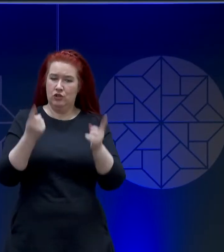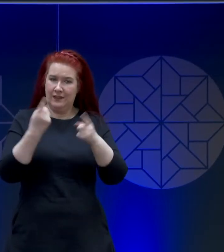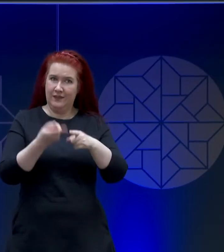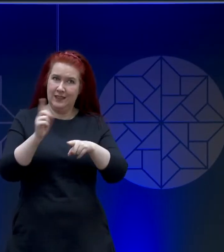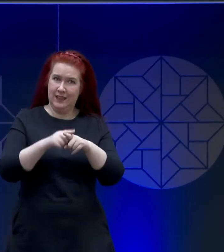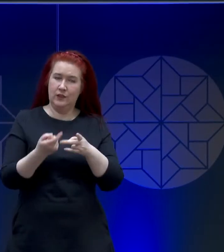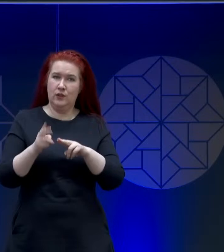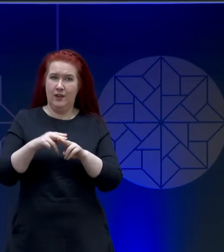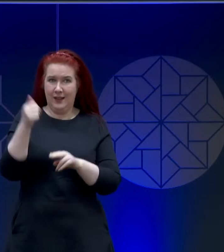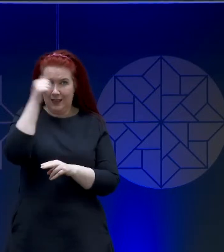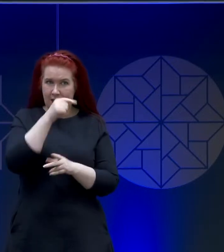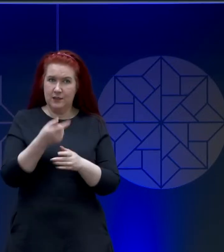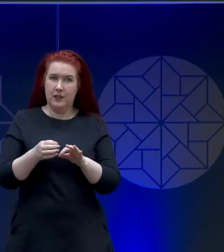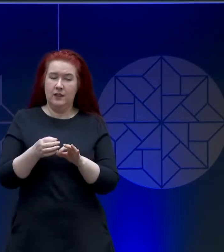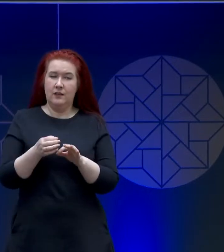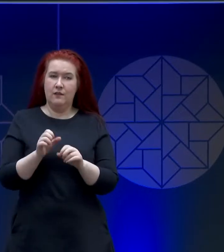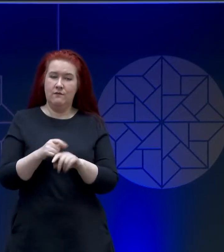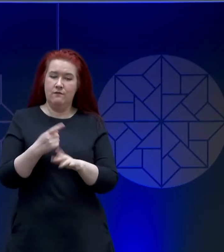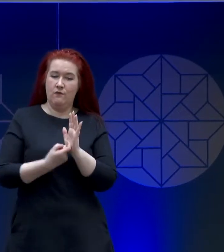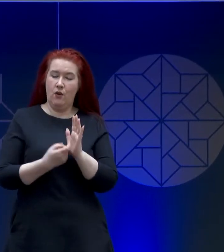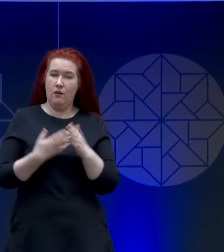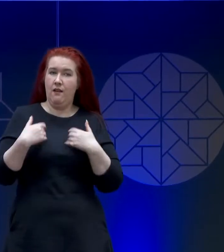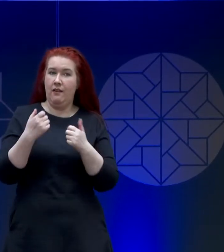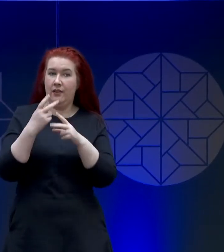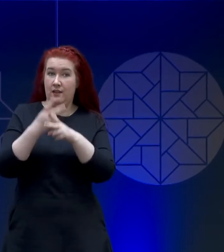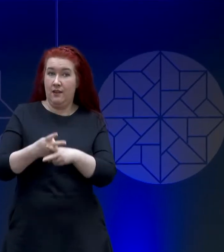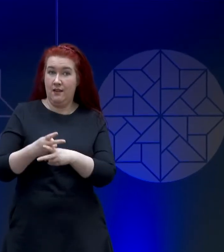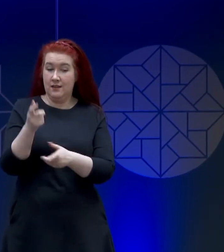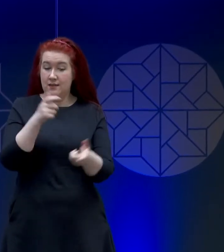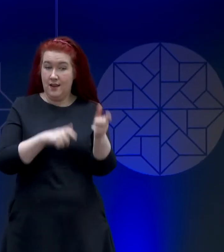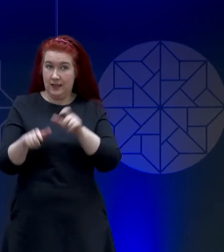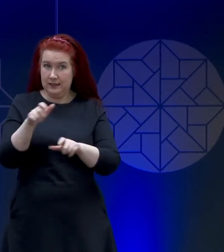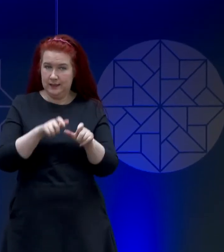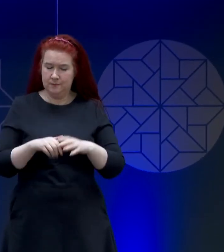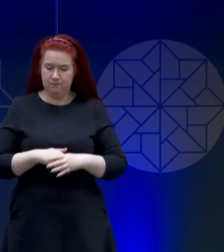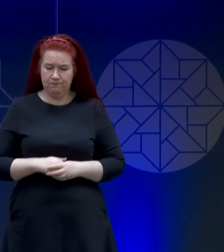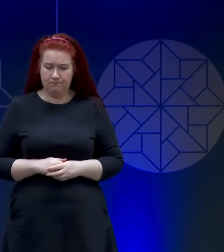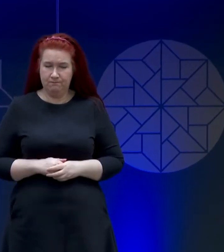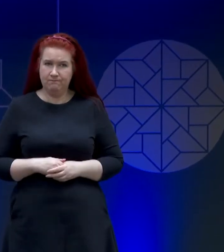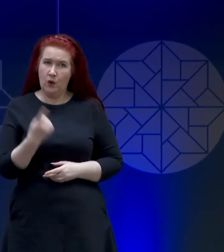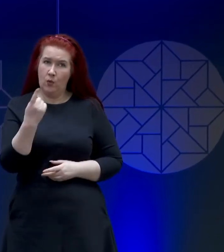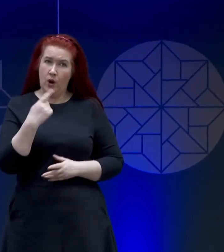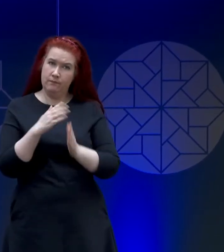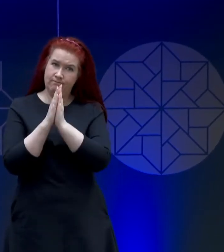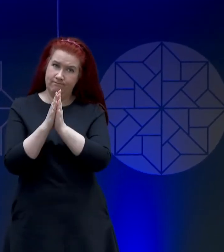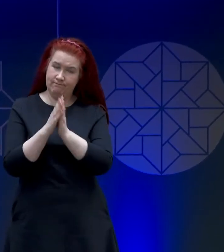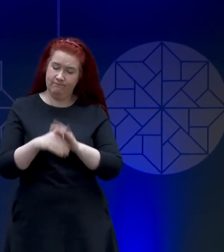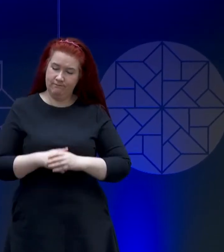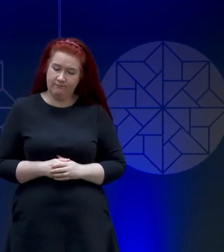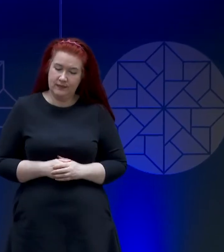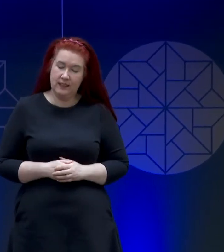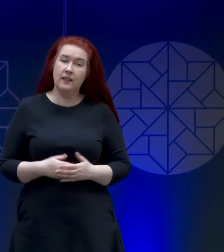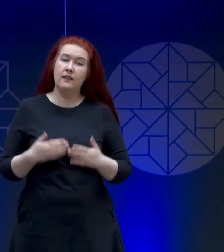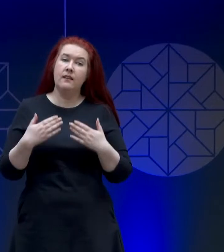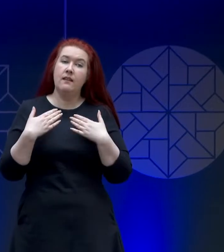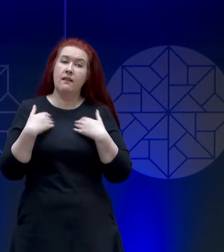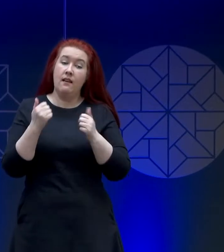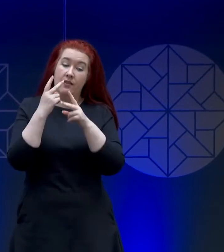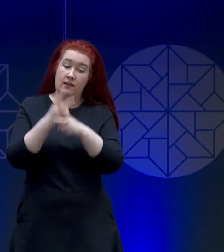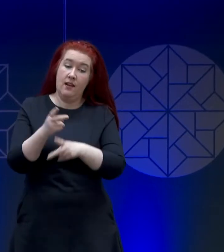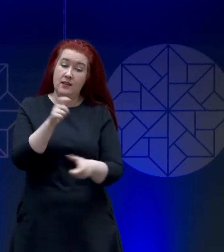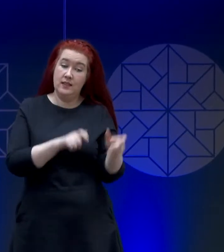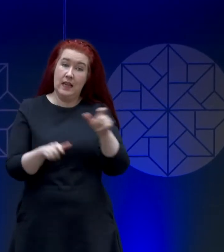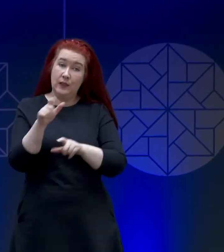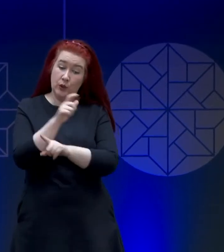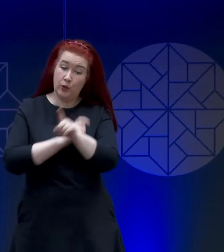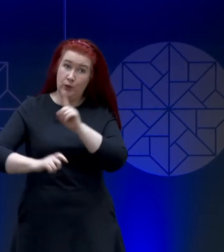the Academy for Healthcare Science. And I just have a plea that the healthcare science community are